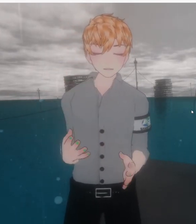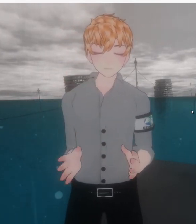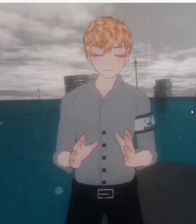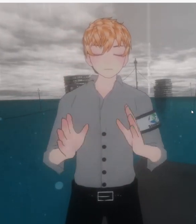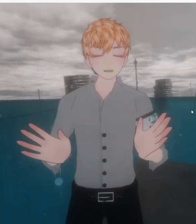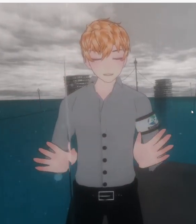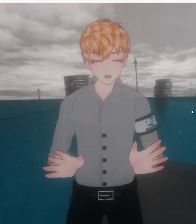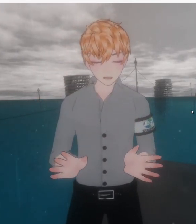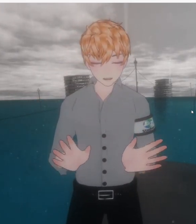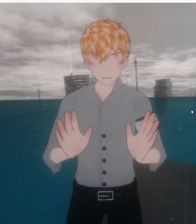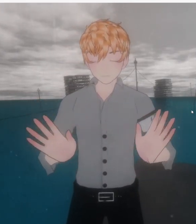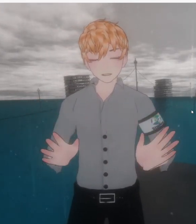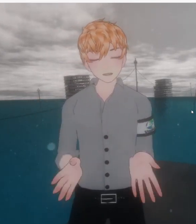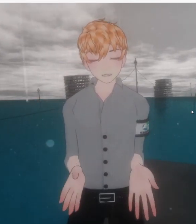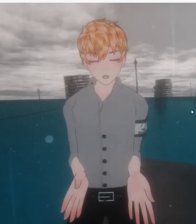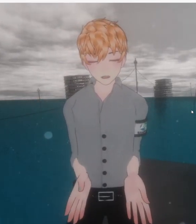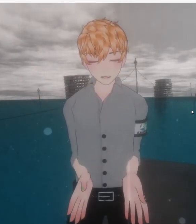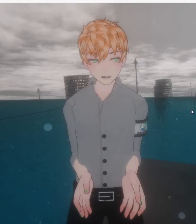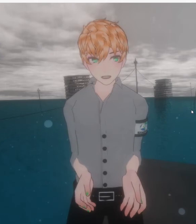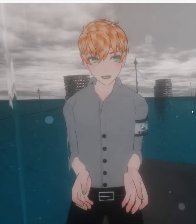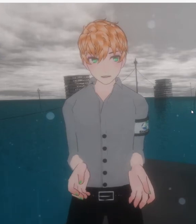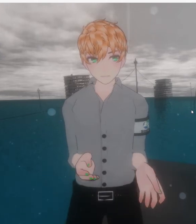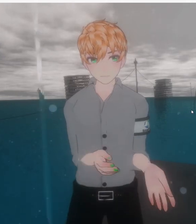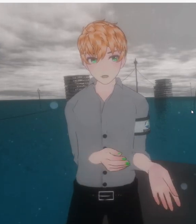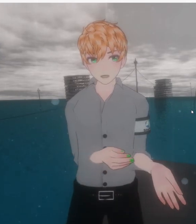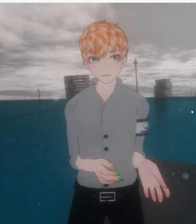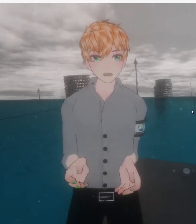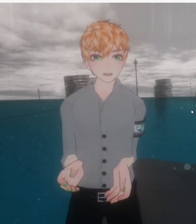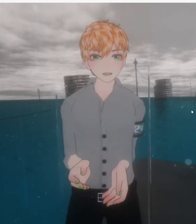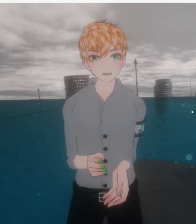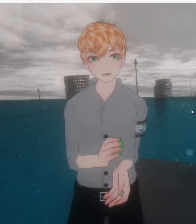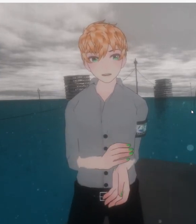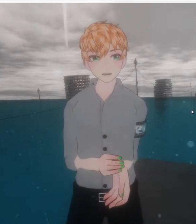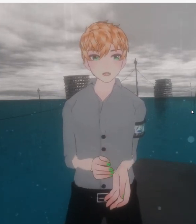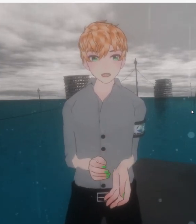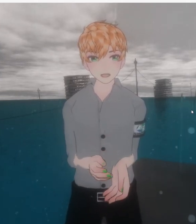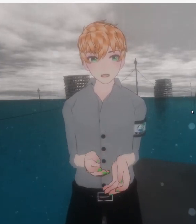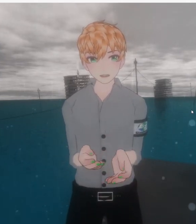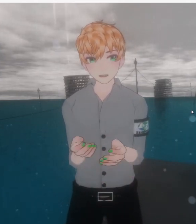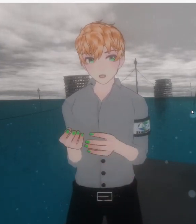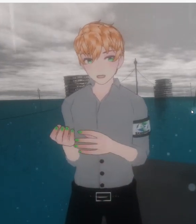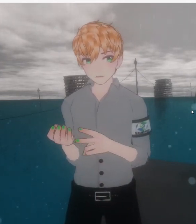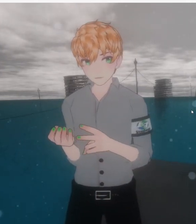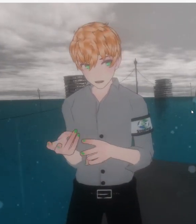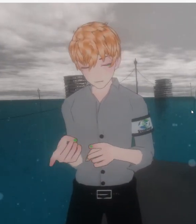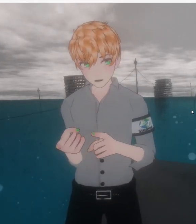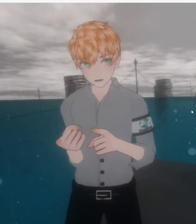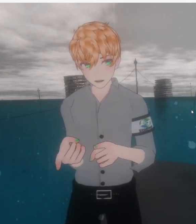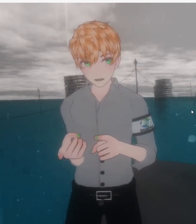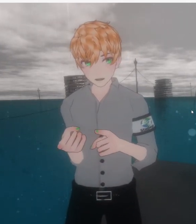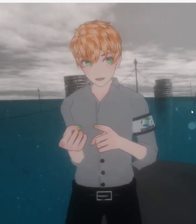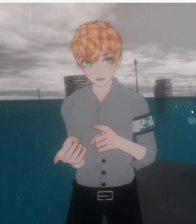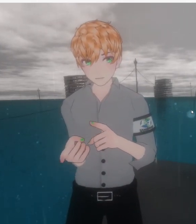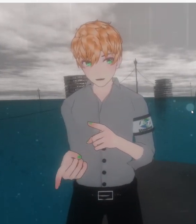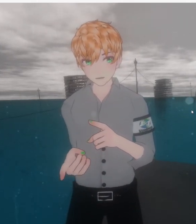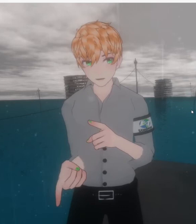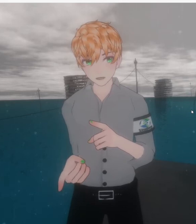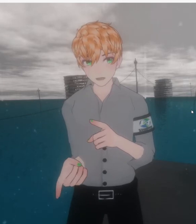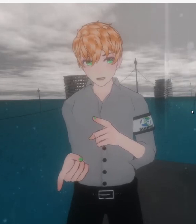There's stupid situations with my living circumstance that I will not go into that prevent me from being able